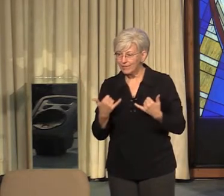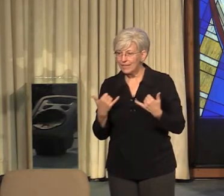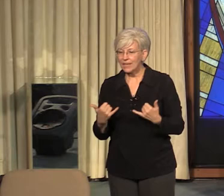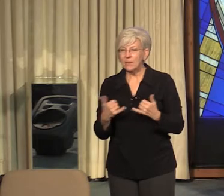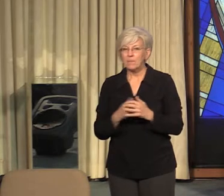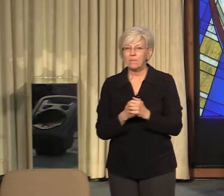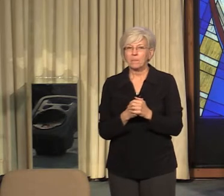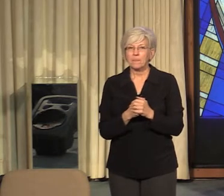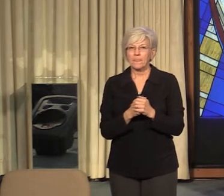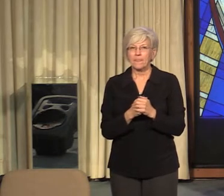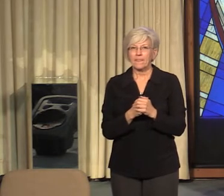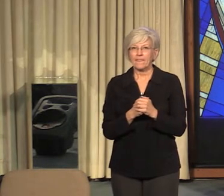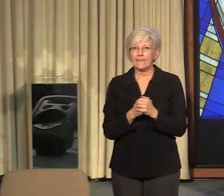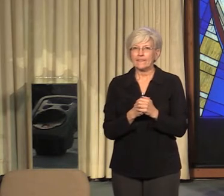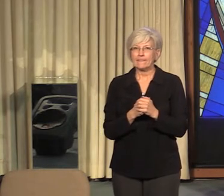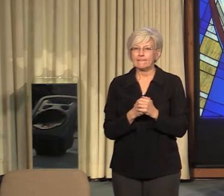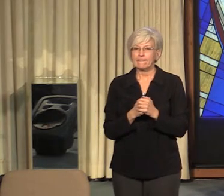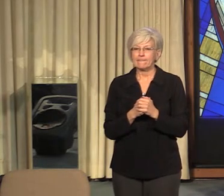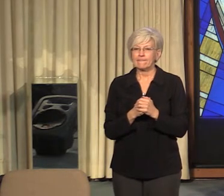passed,